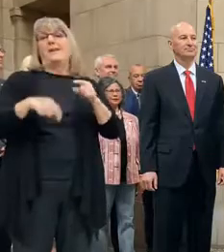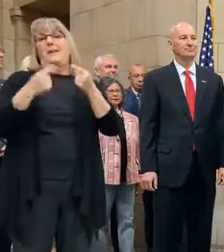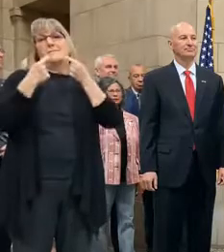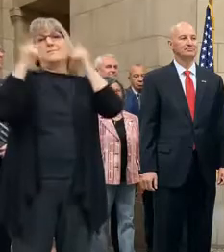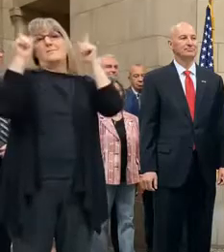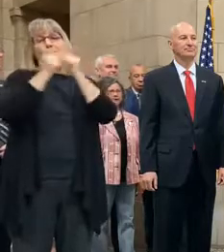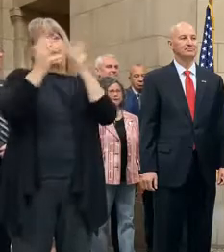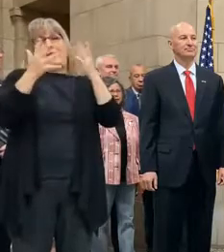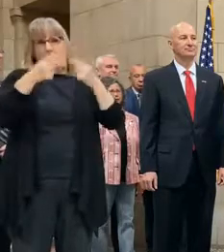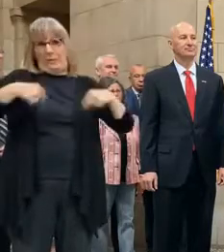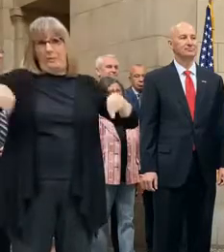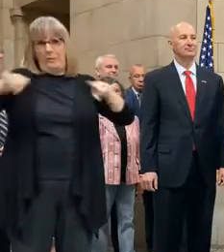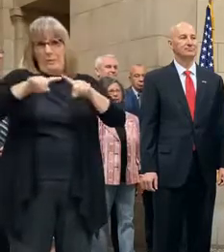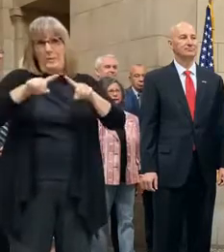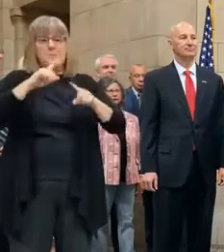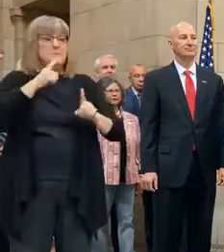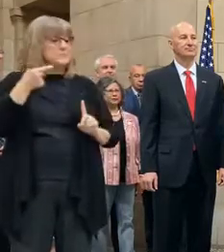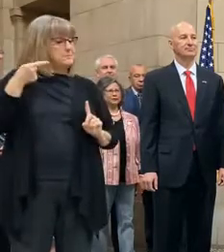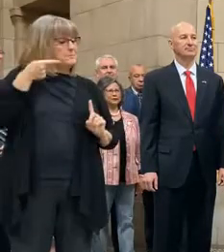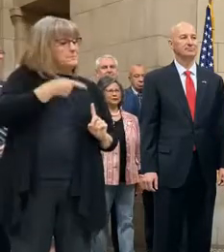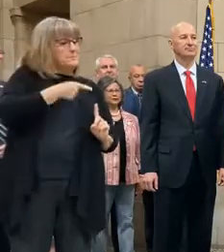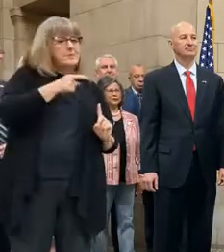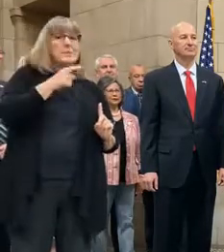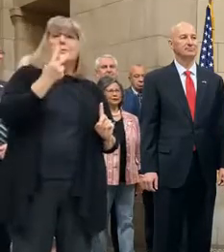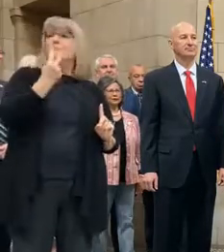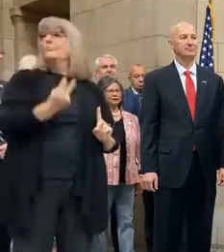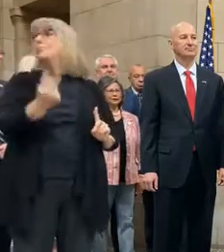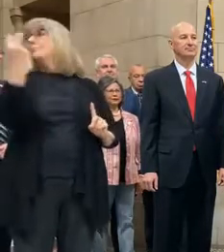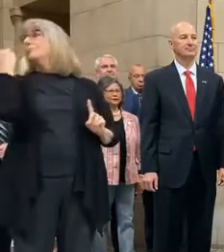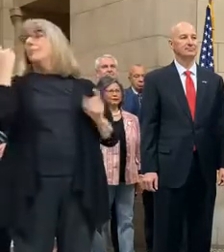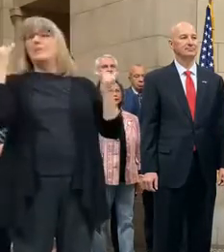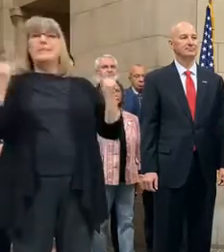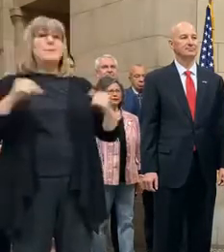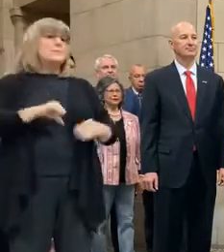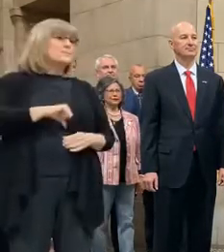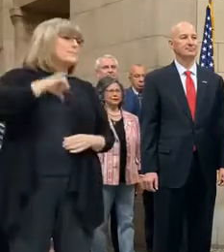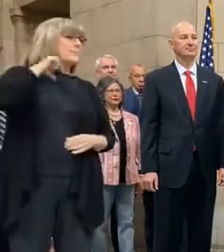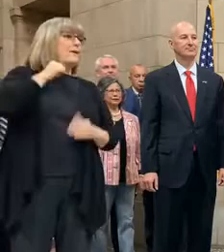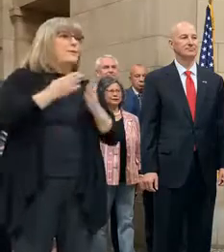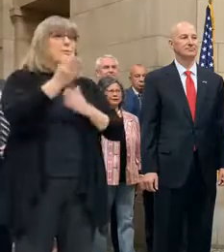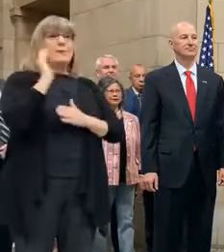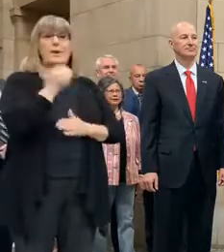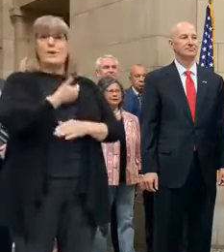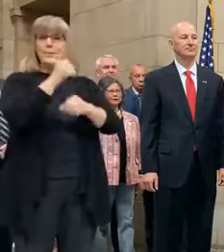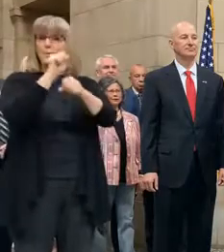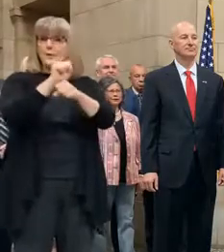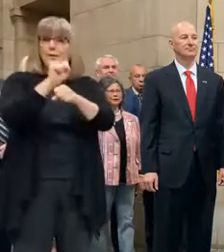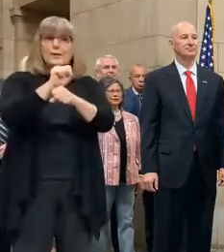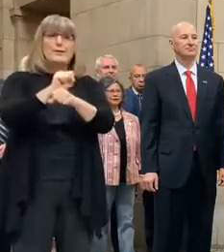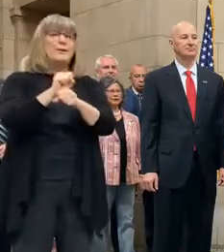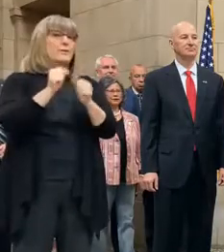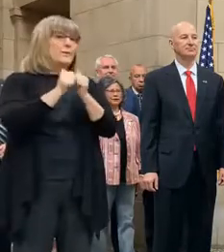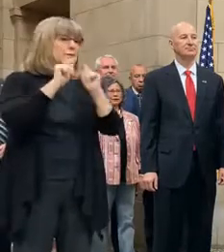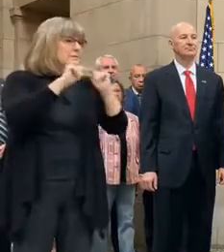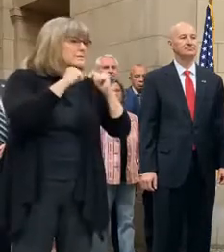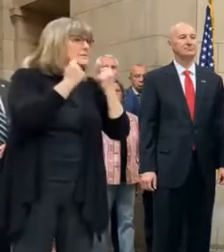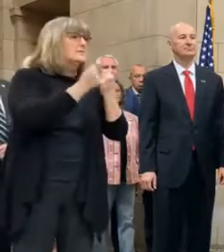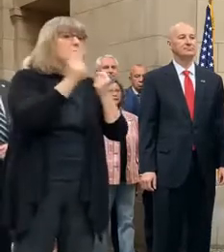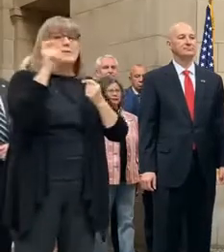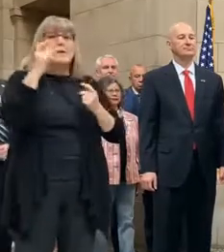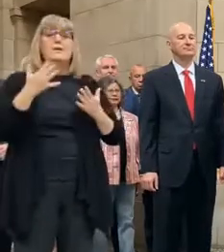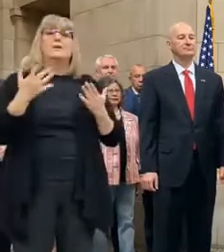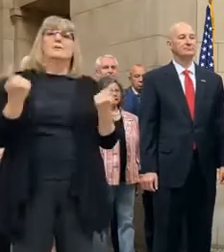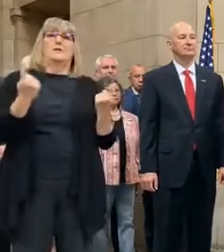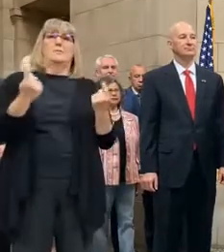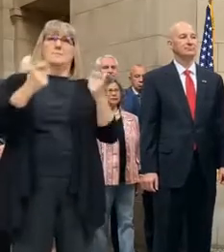without their help. And at the end of the day, it's one of those things we can look back on with a lot of pride, that through our work, working together as a team, working together with the governor, we